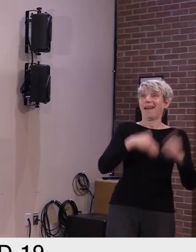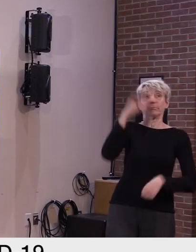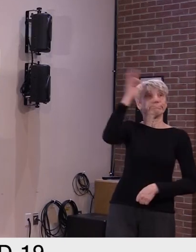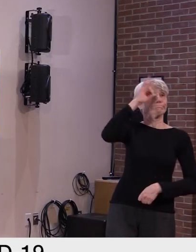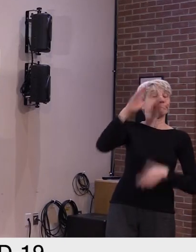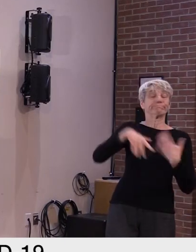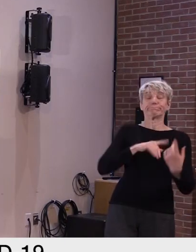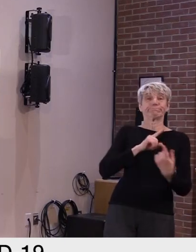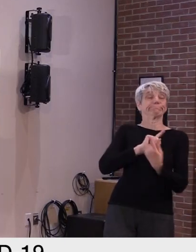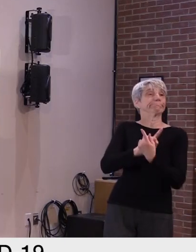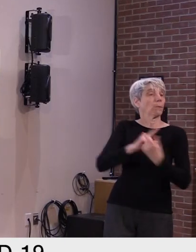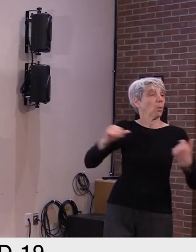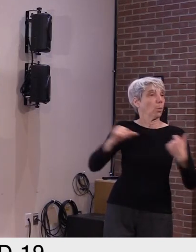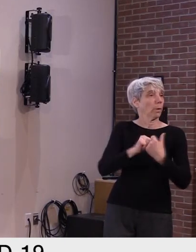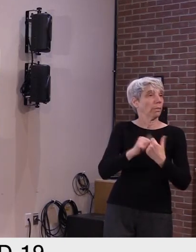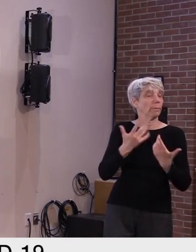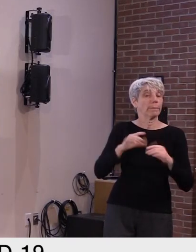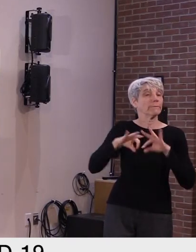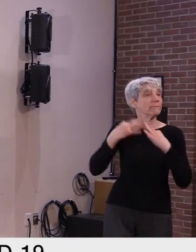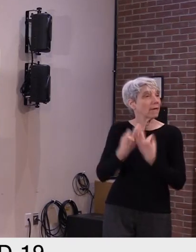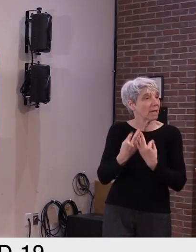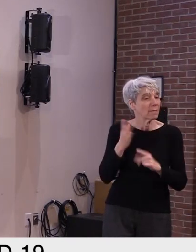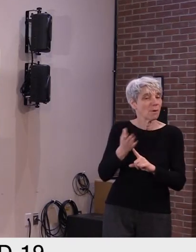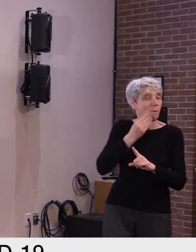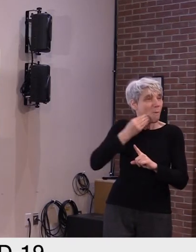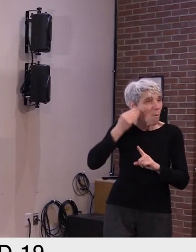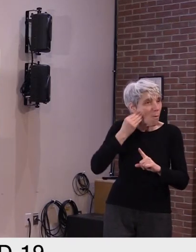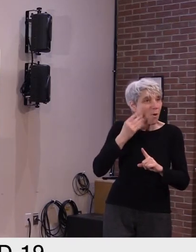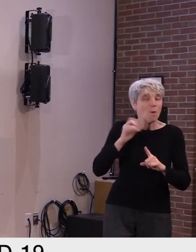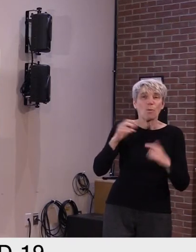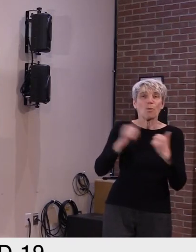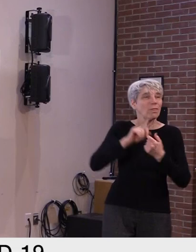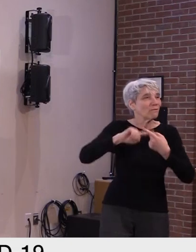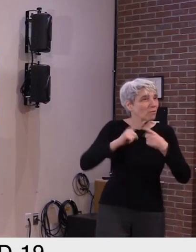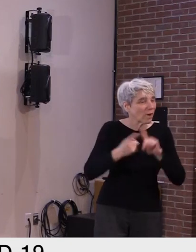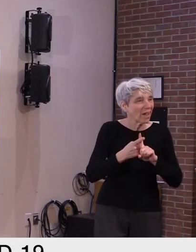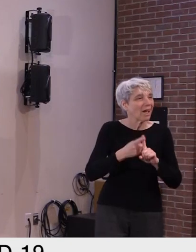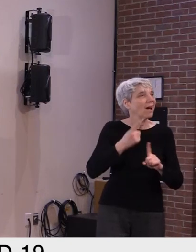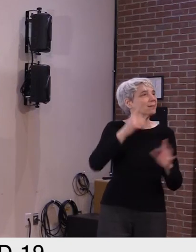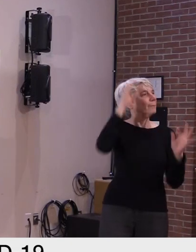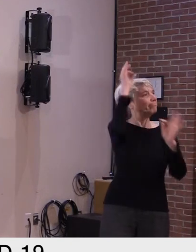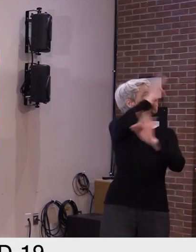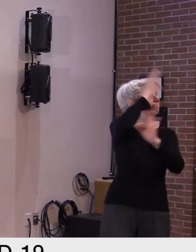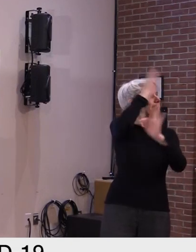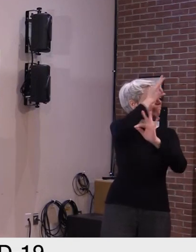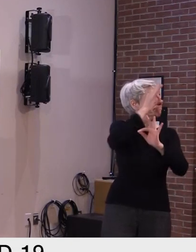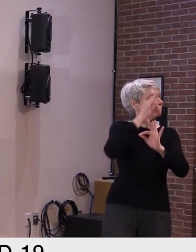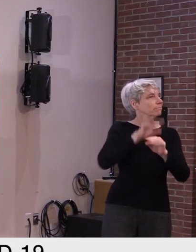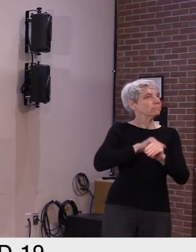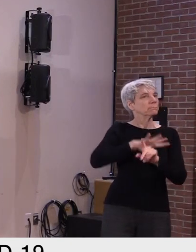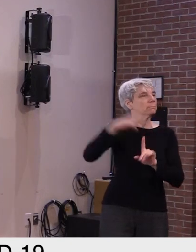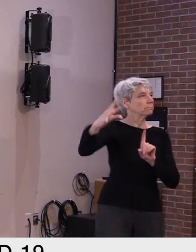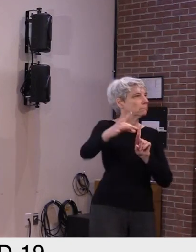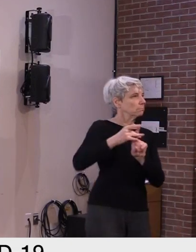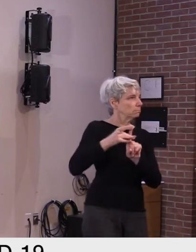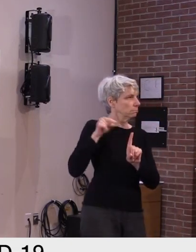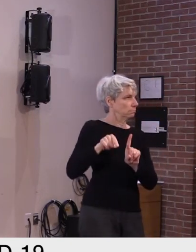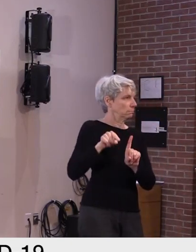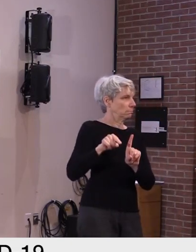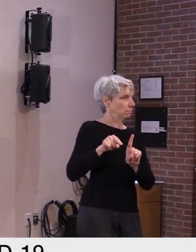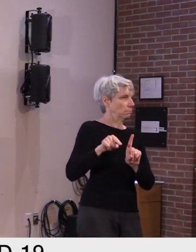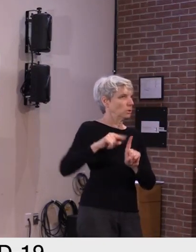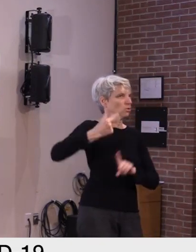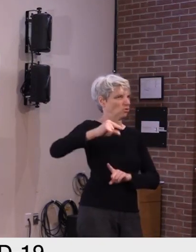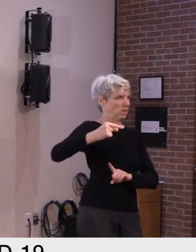in households or other places that people connect with others at.